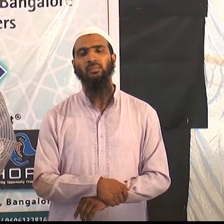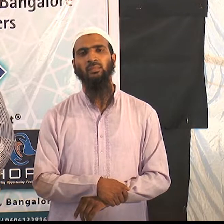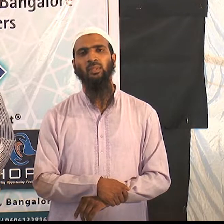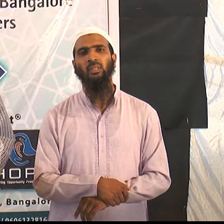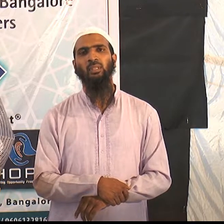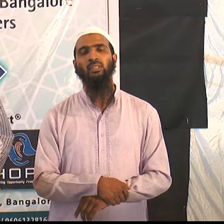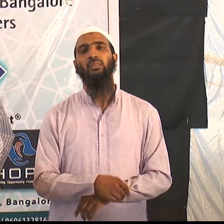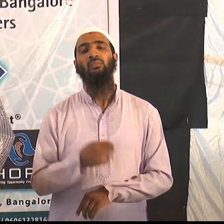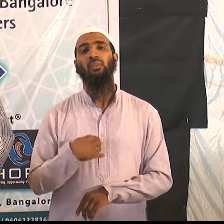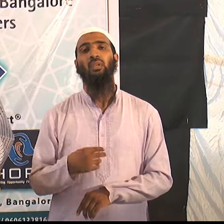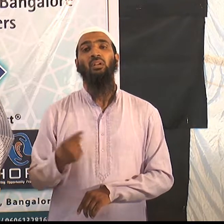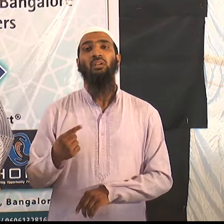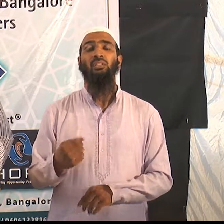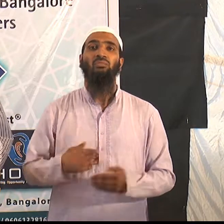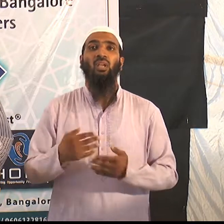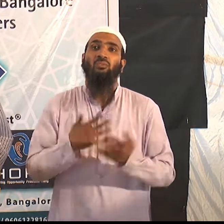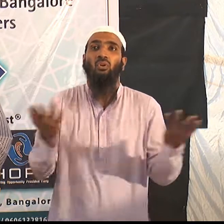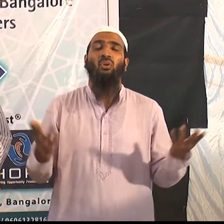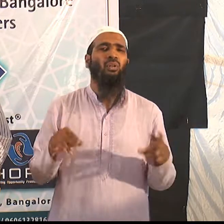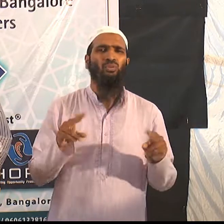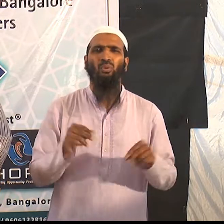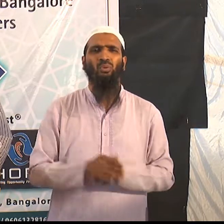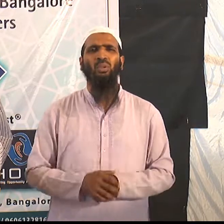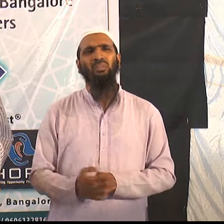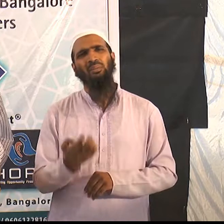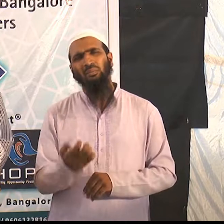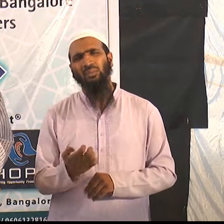look at all religions, kind of joining.